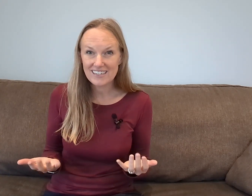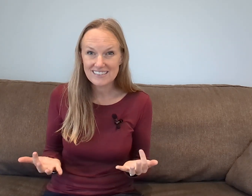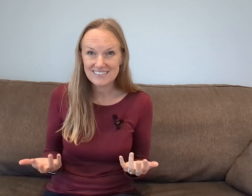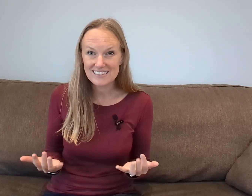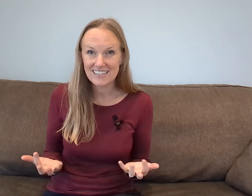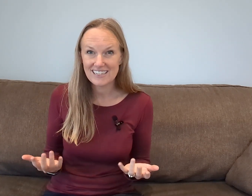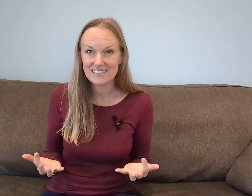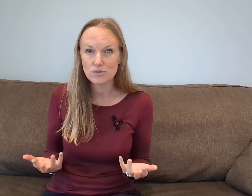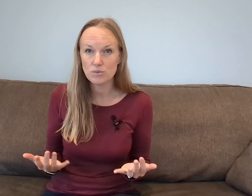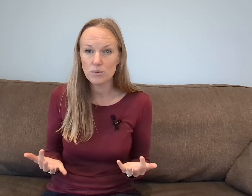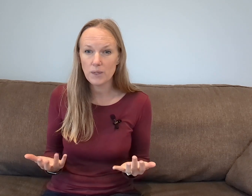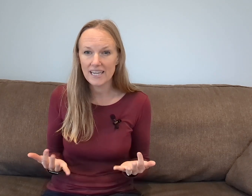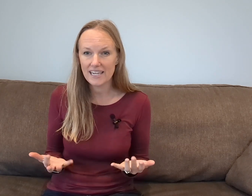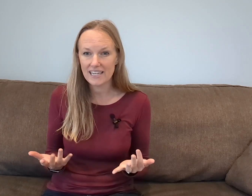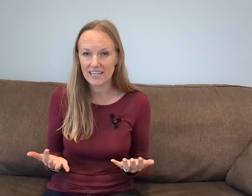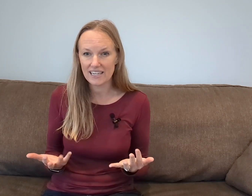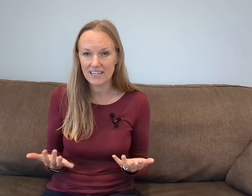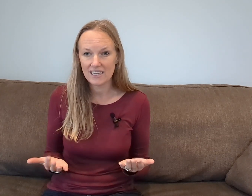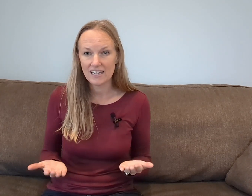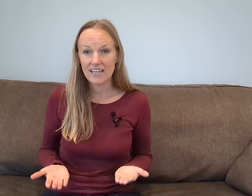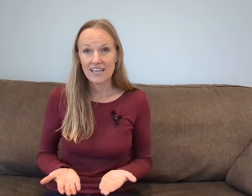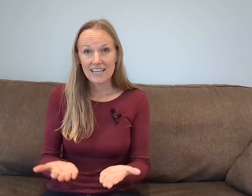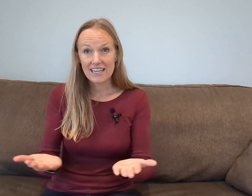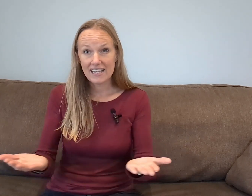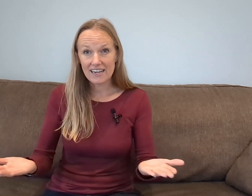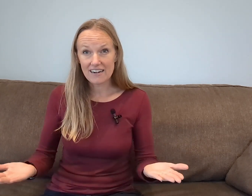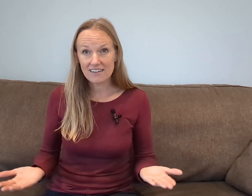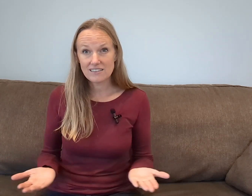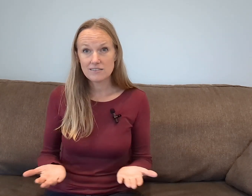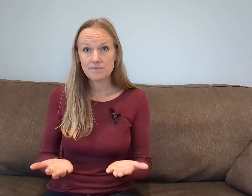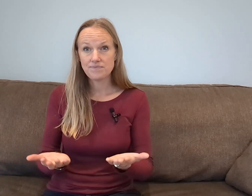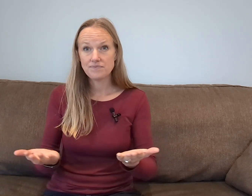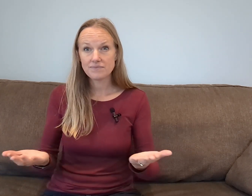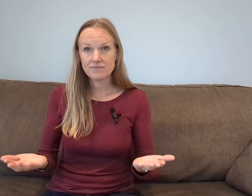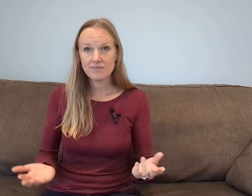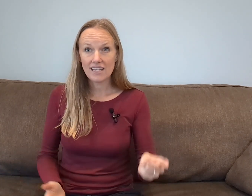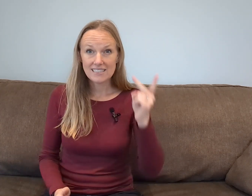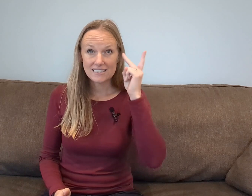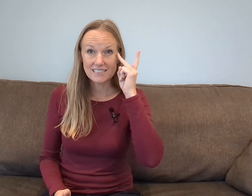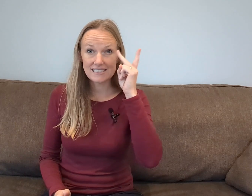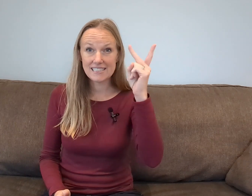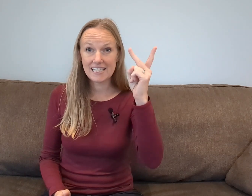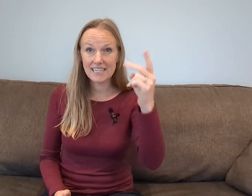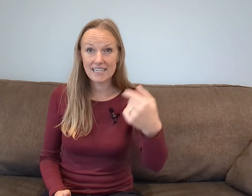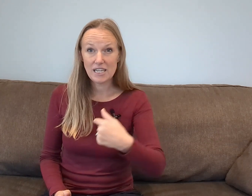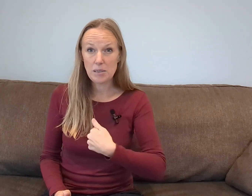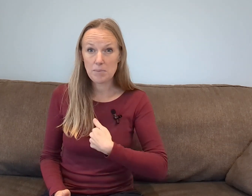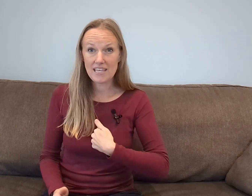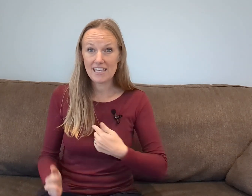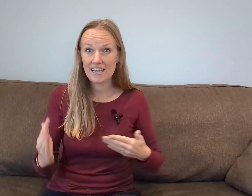fingers, okay? Is waiting here to see me, and